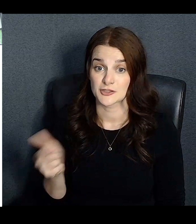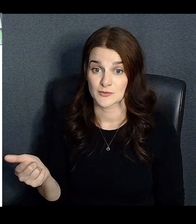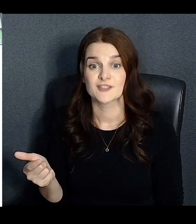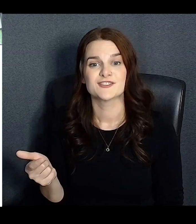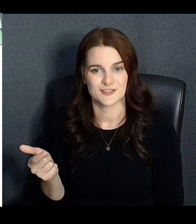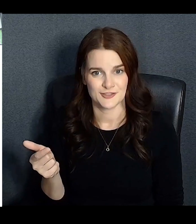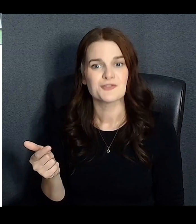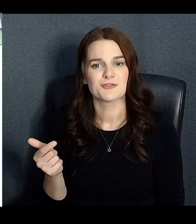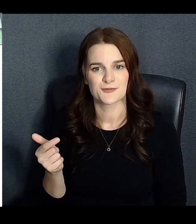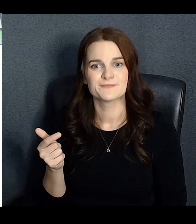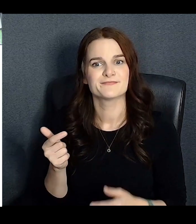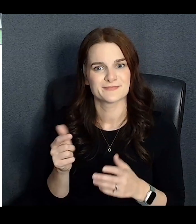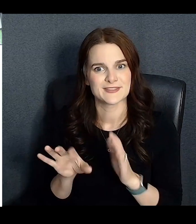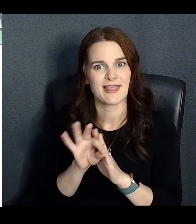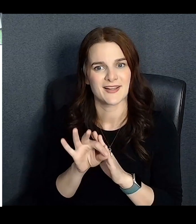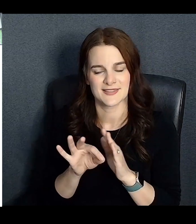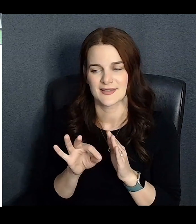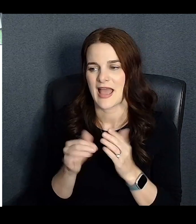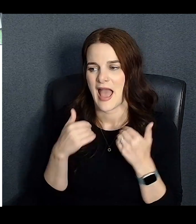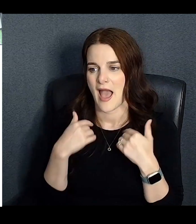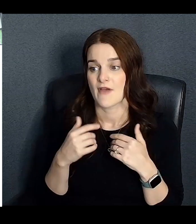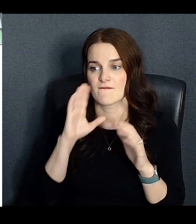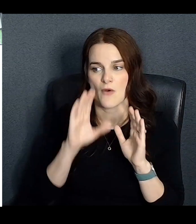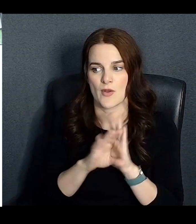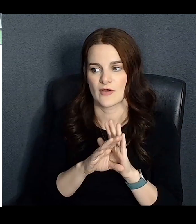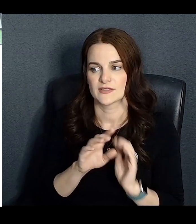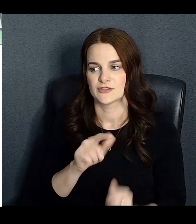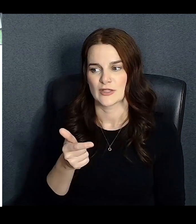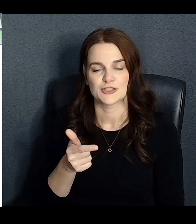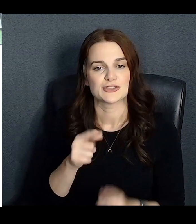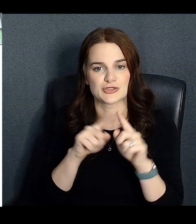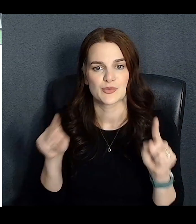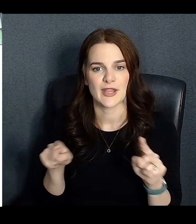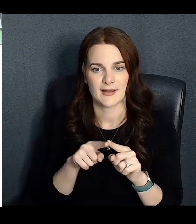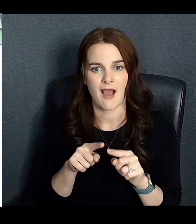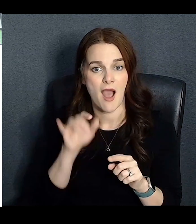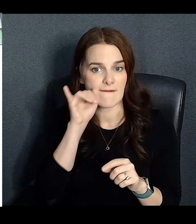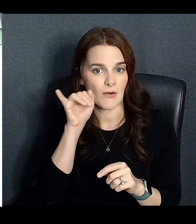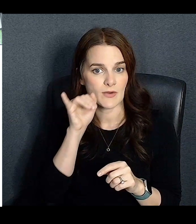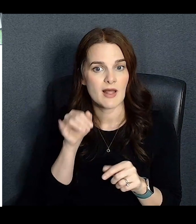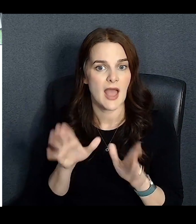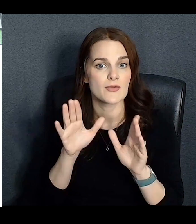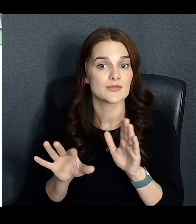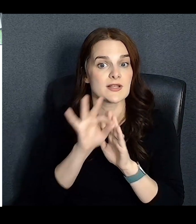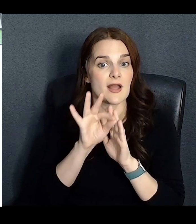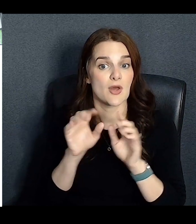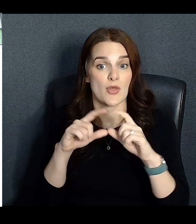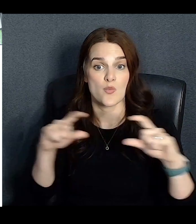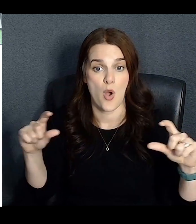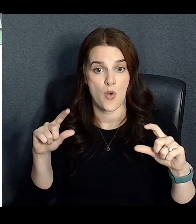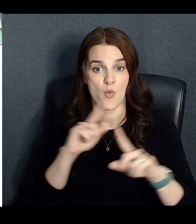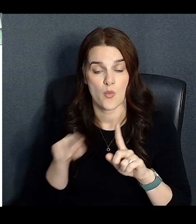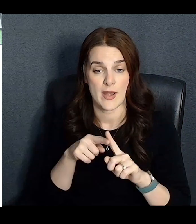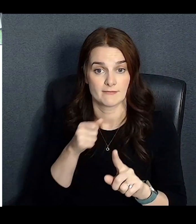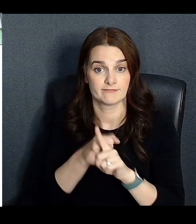and select. So there's a photo here of switch scanning on an iPhone. So it's showing you, it's allowing you to select the row when it